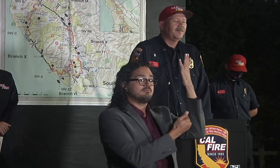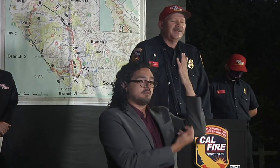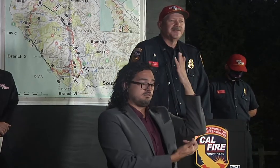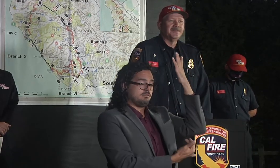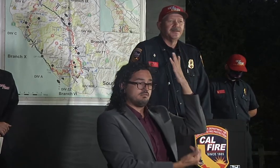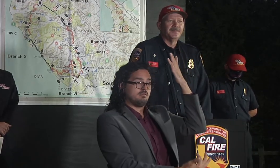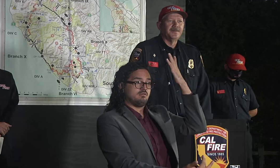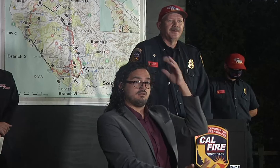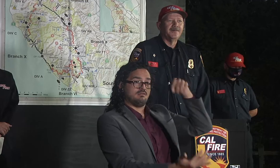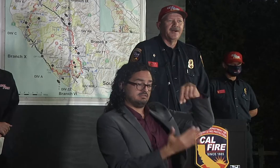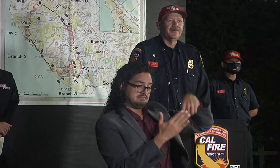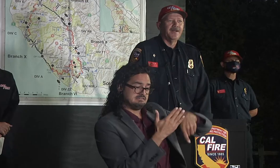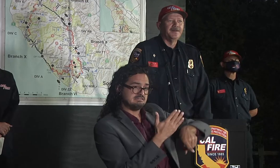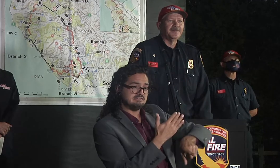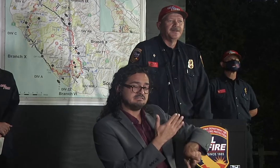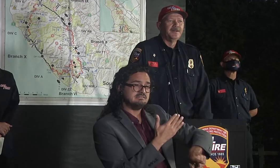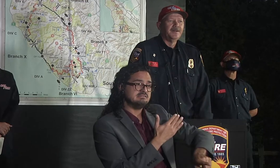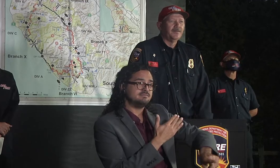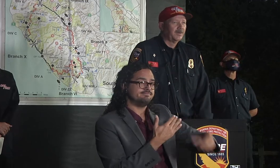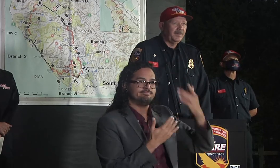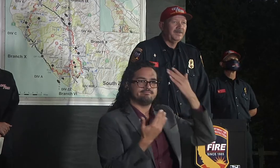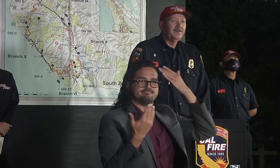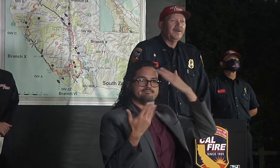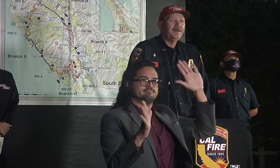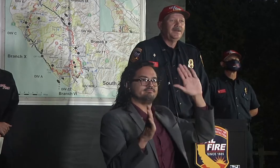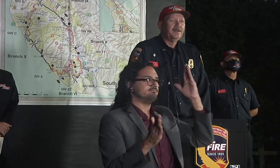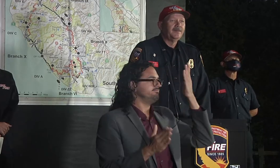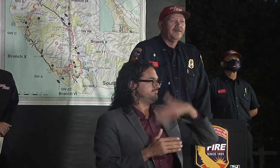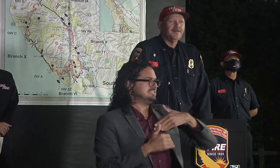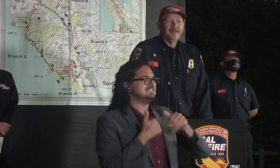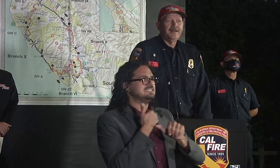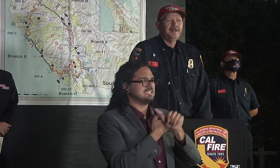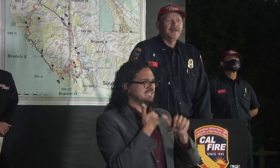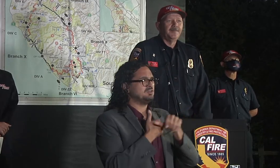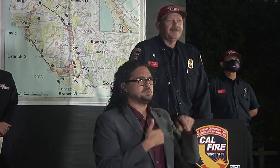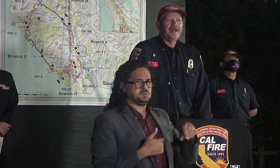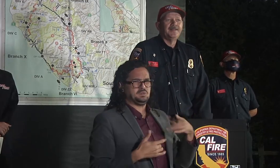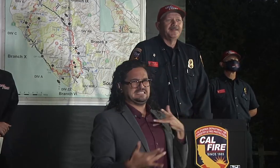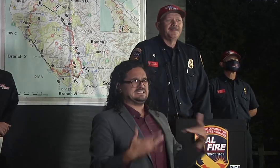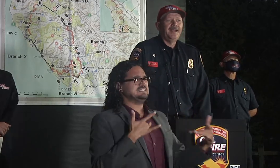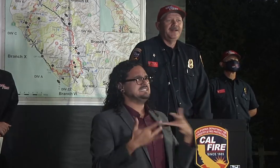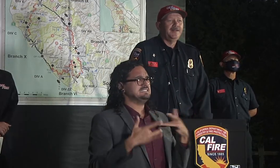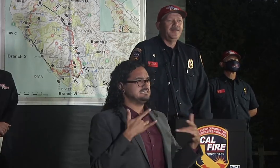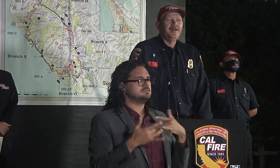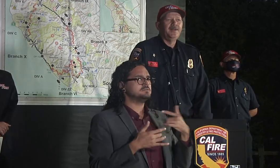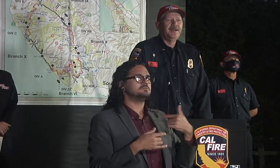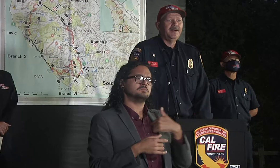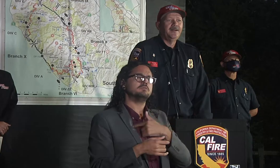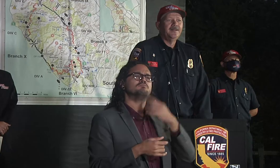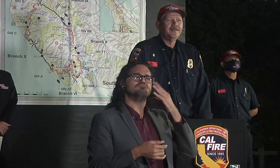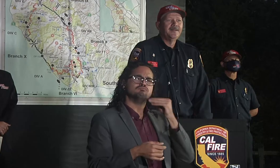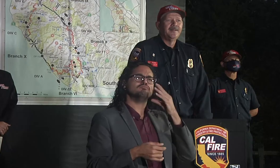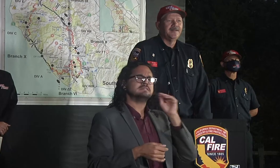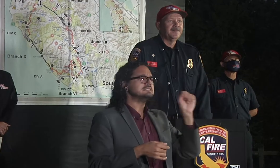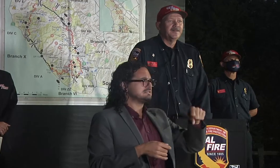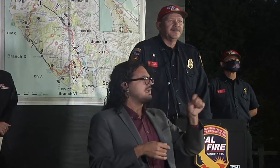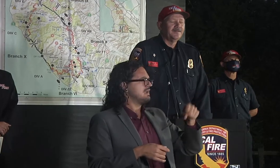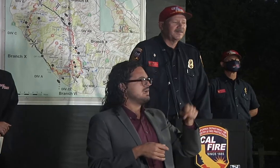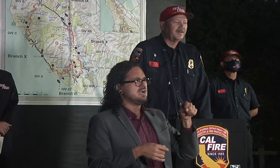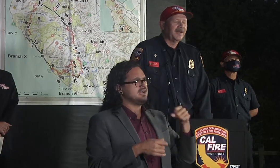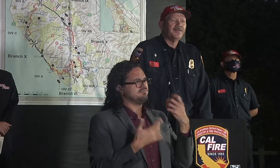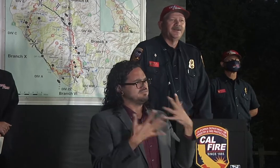turns into a major concern for our firefighters. We're used to it. We've seen it up and down this state in many, many areas.